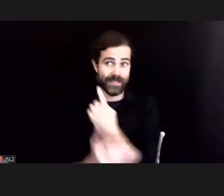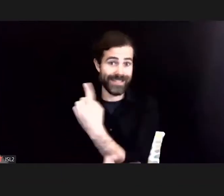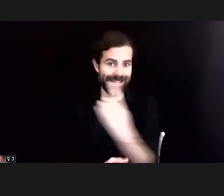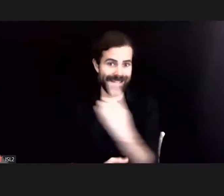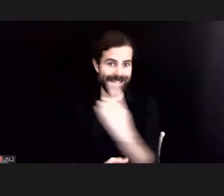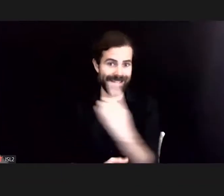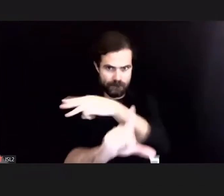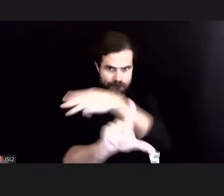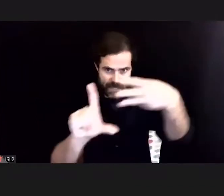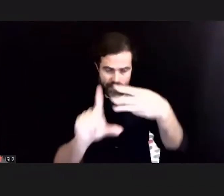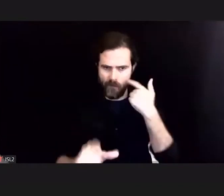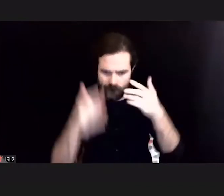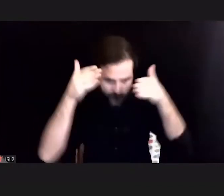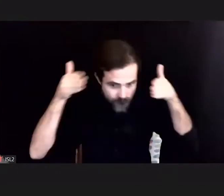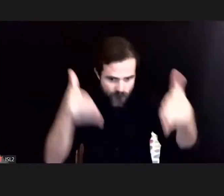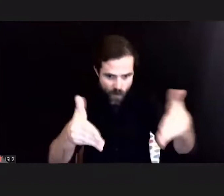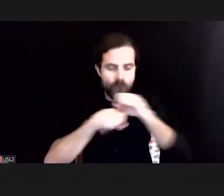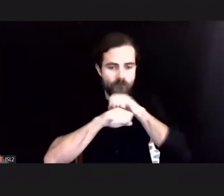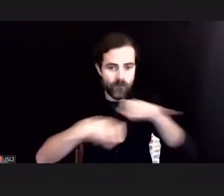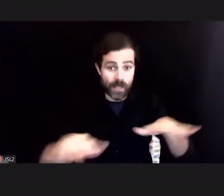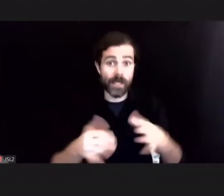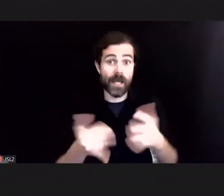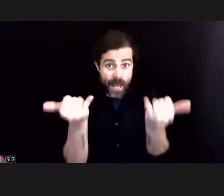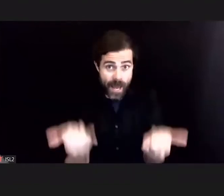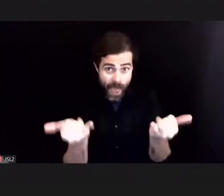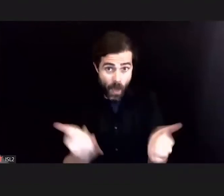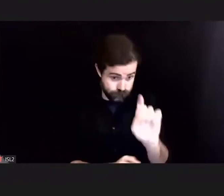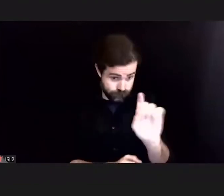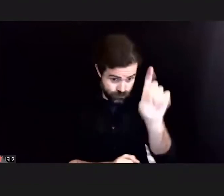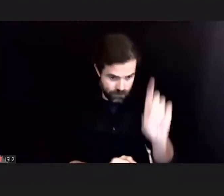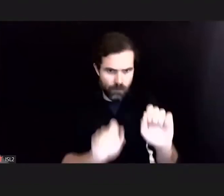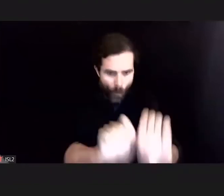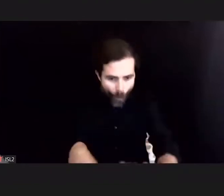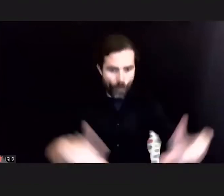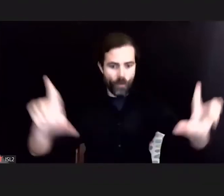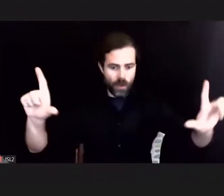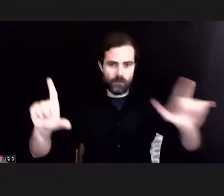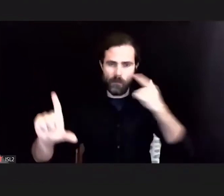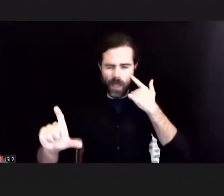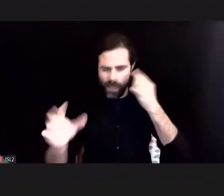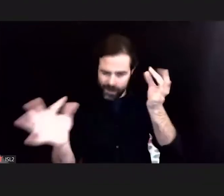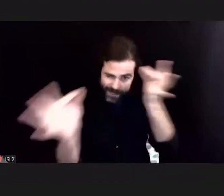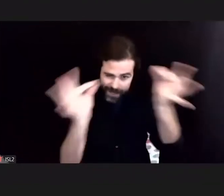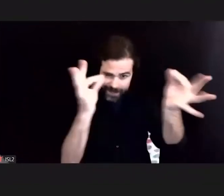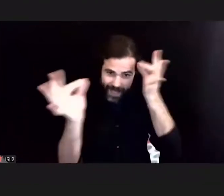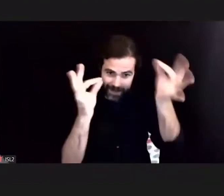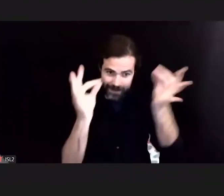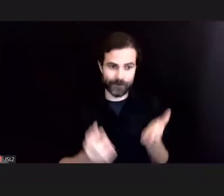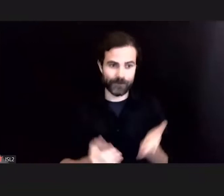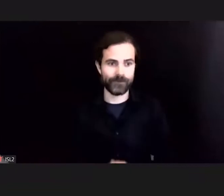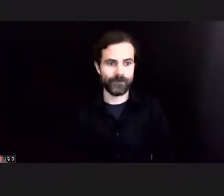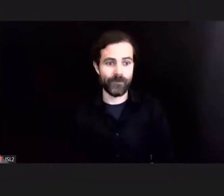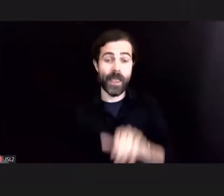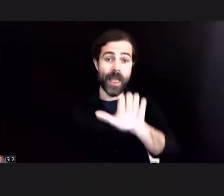And now you can see a detail of one project, Envision AI. If you are an evaluator, as I said